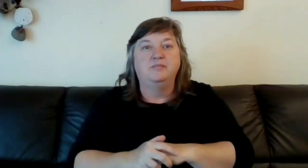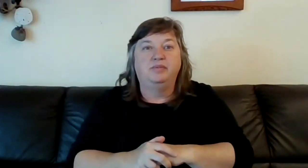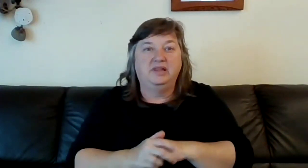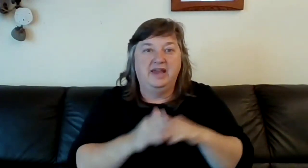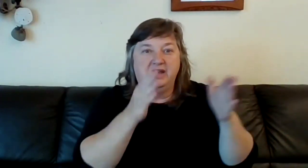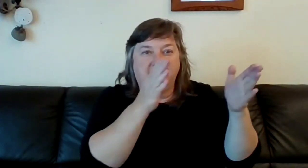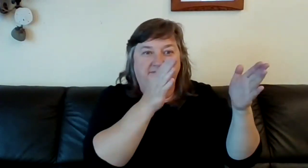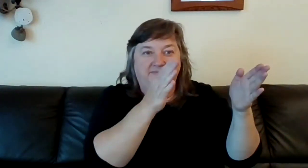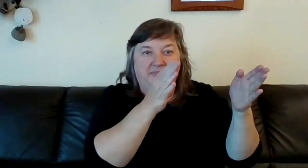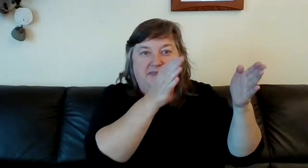Plan.